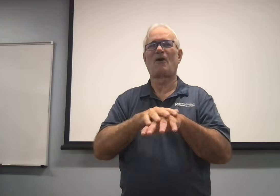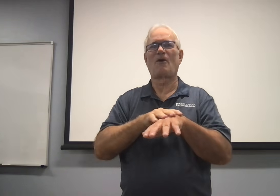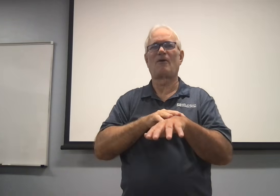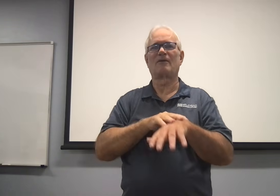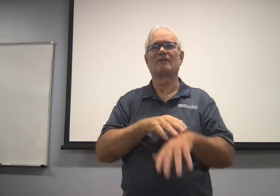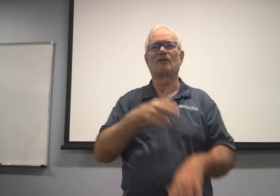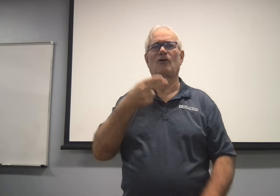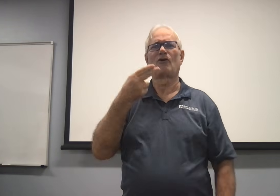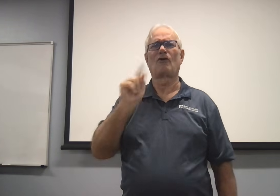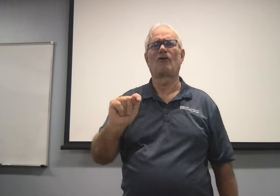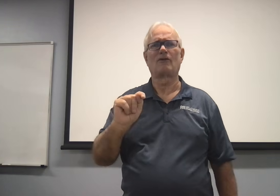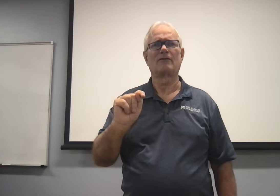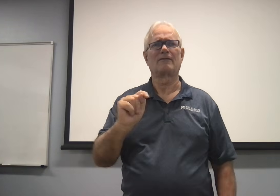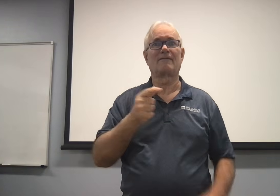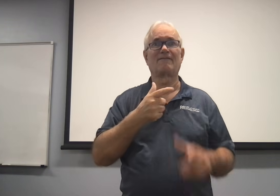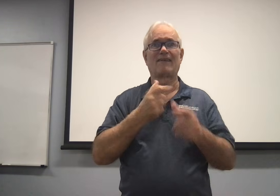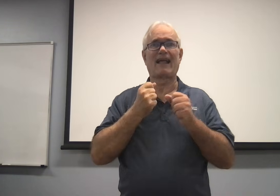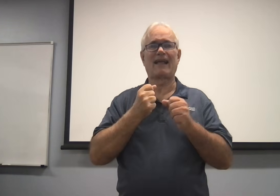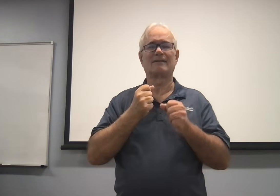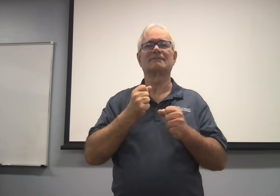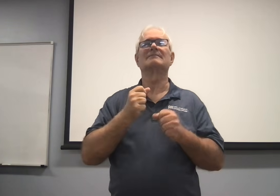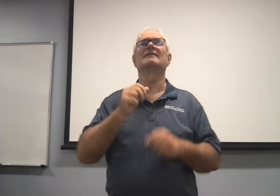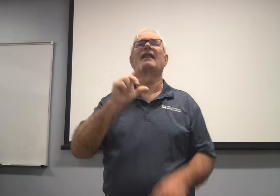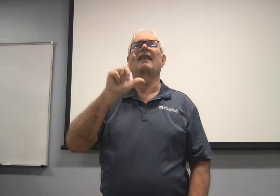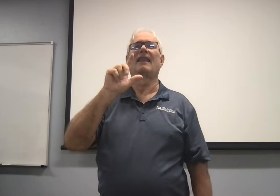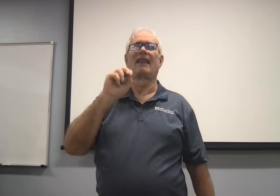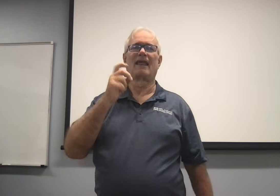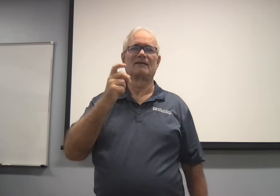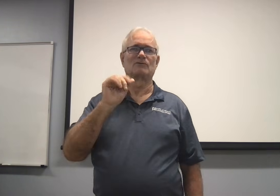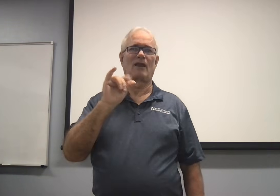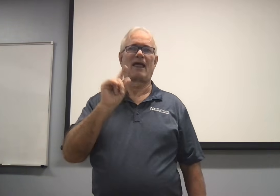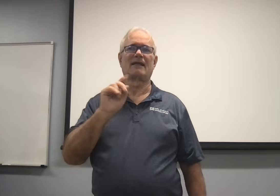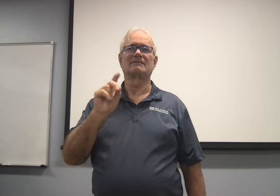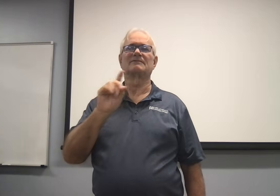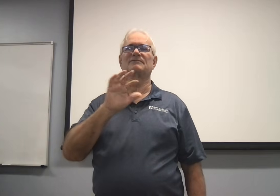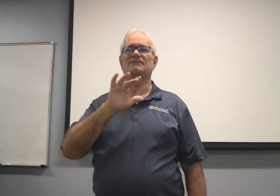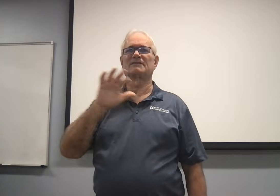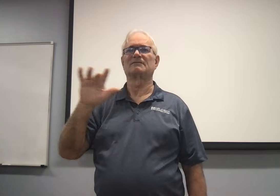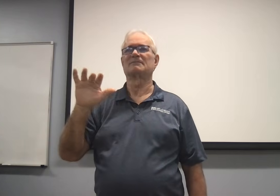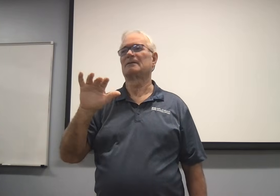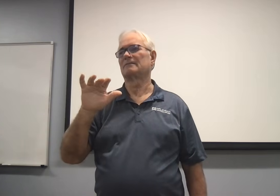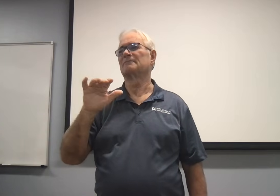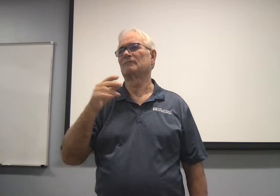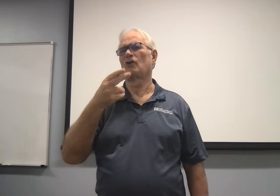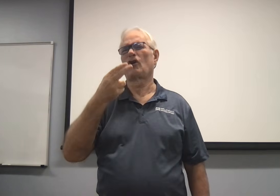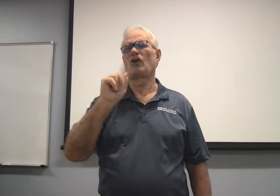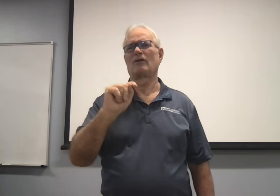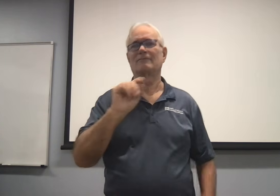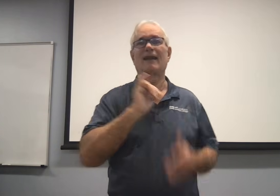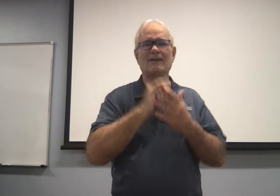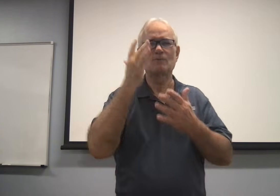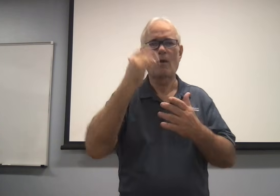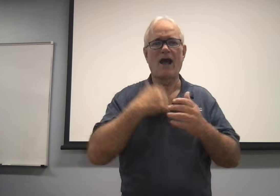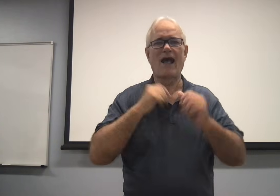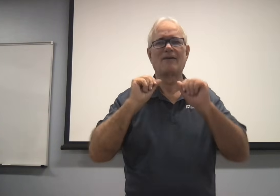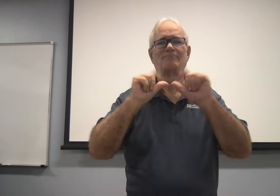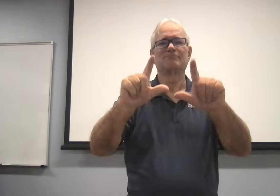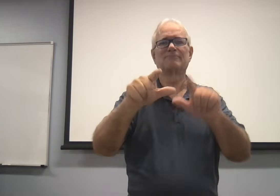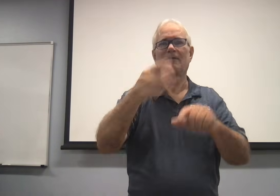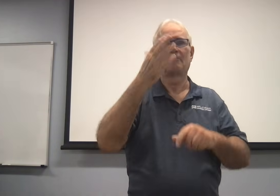H-U-R-T? If you sign it a little slower, you can see each letter, but it's a lexicalized sign where you don't sign all of the letters. You go straight